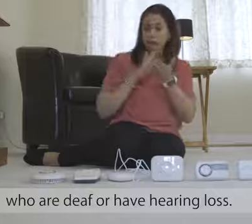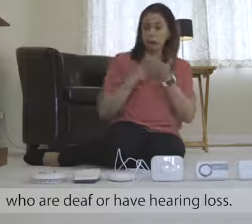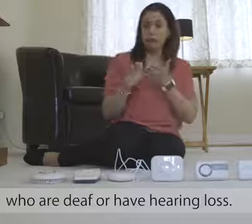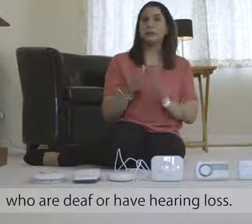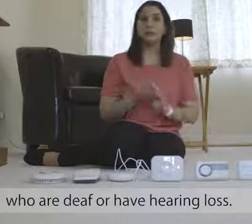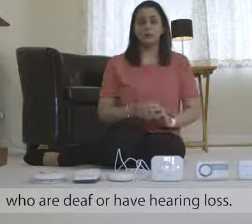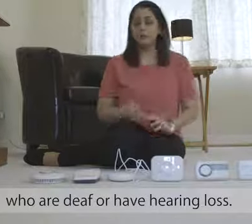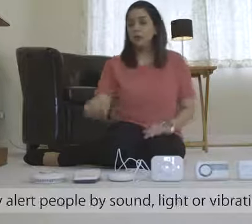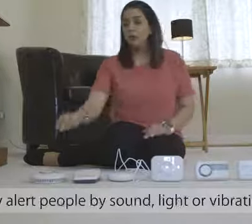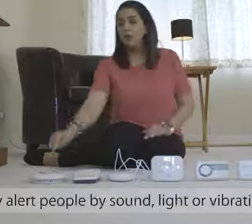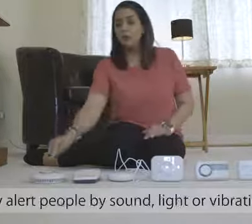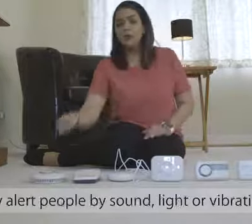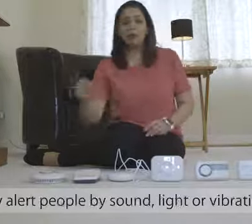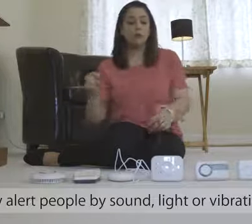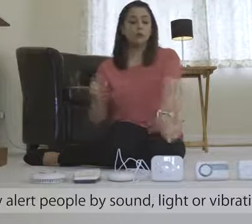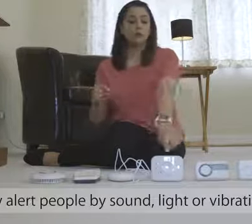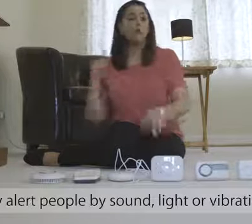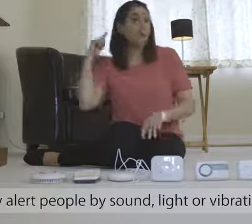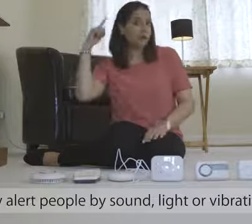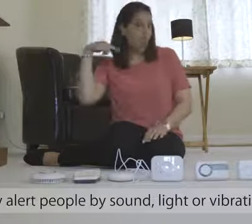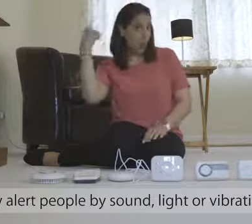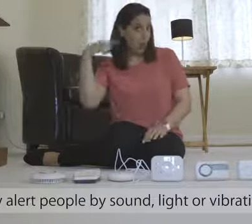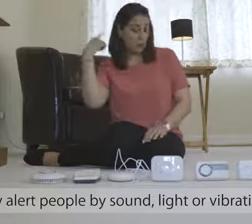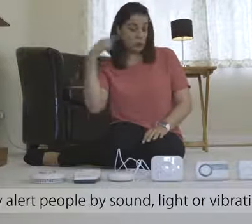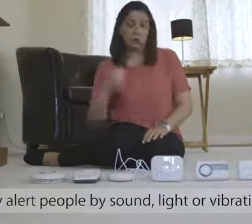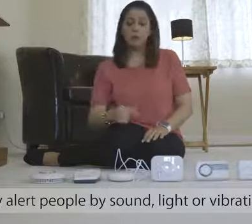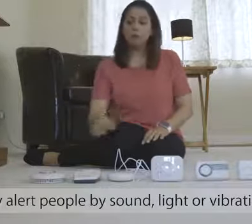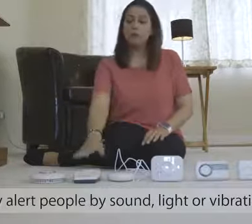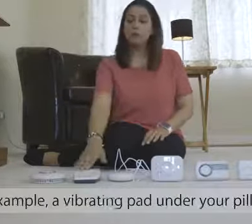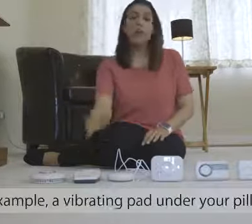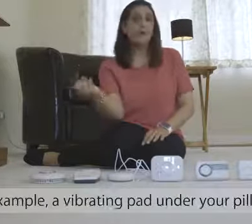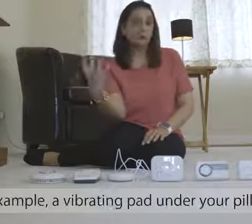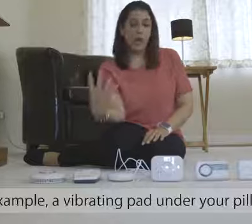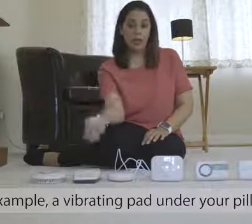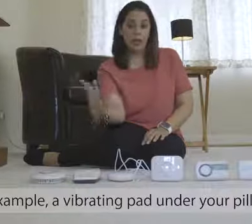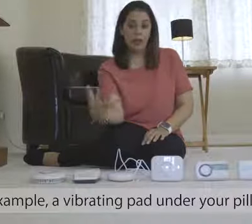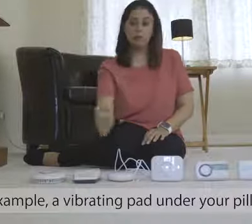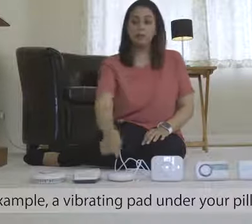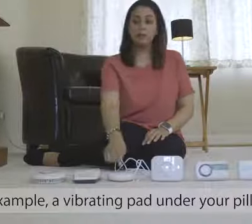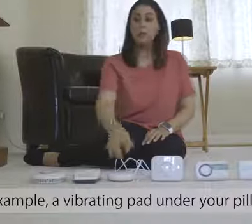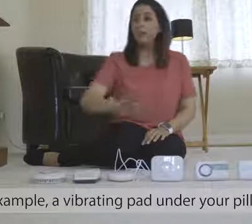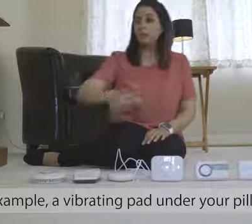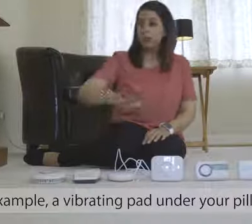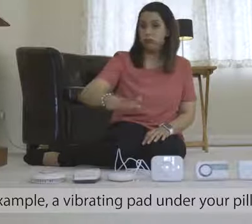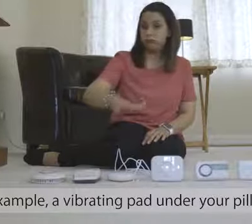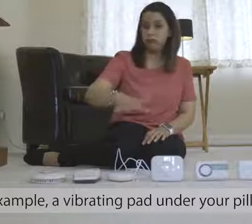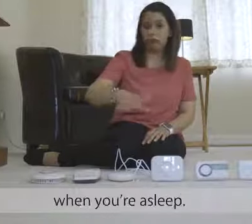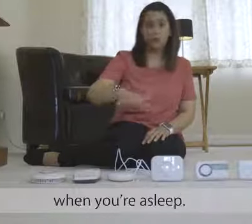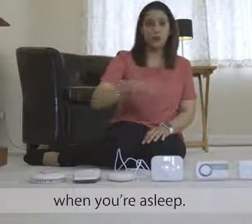loss. They alert people by sound, light, or vibration. For example, a vibrating pad under your pillow when you're